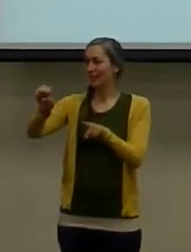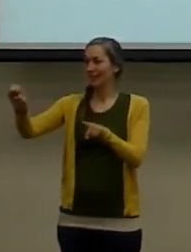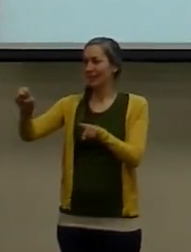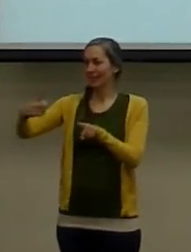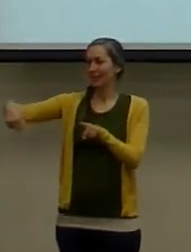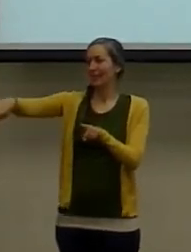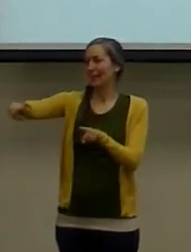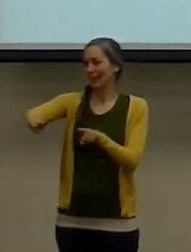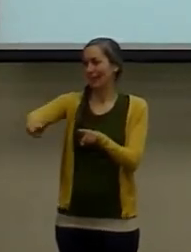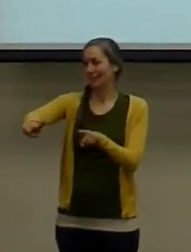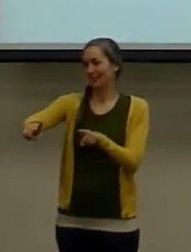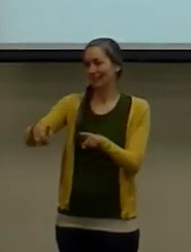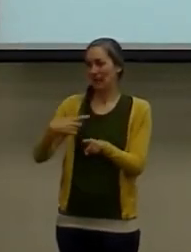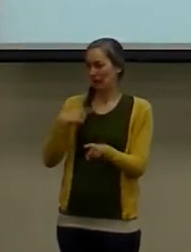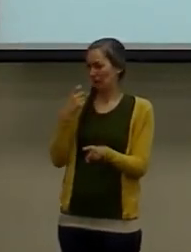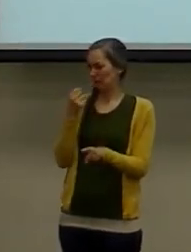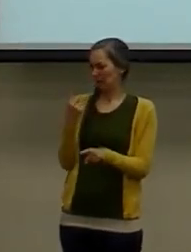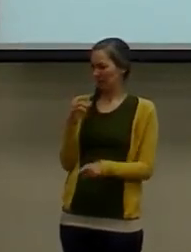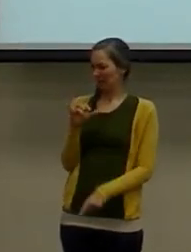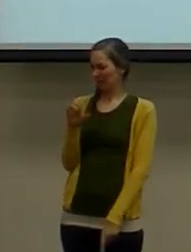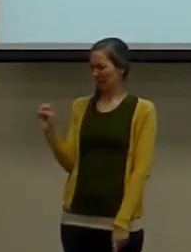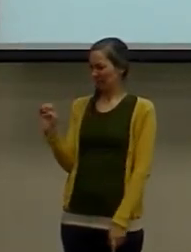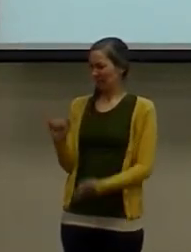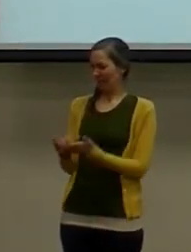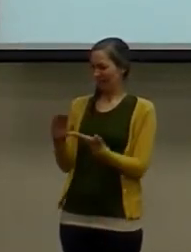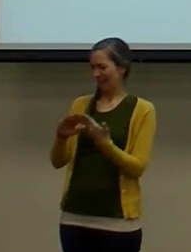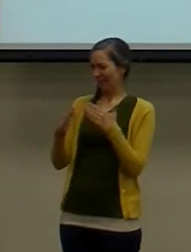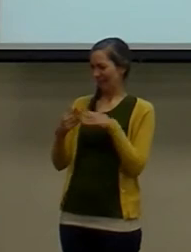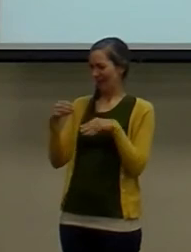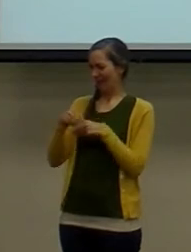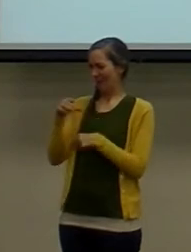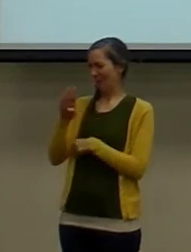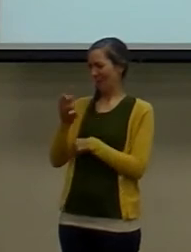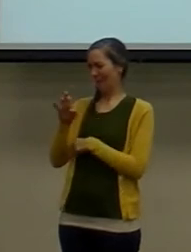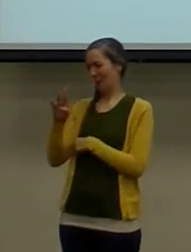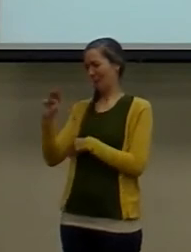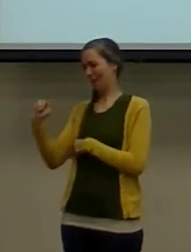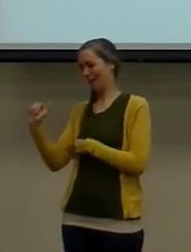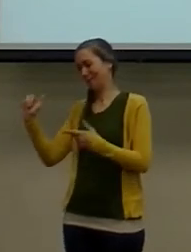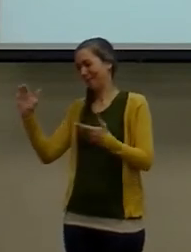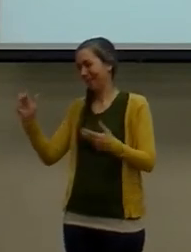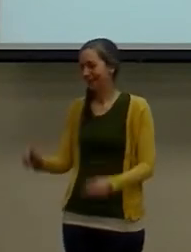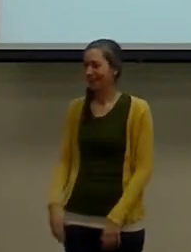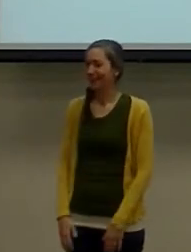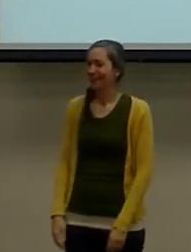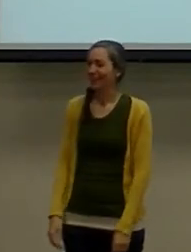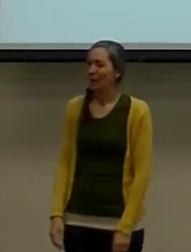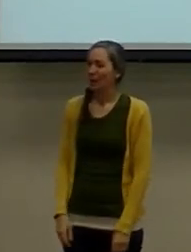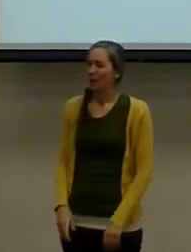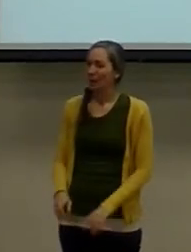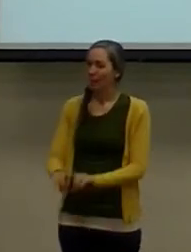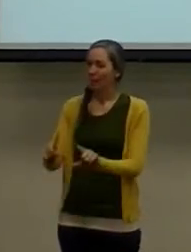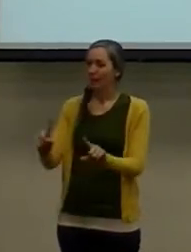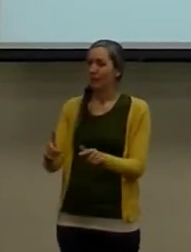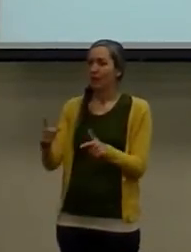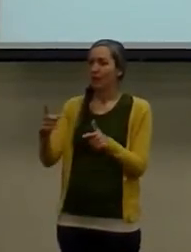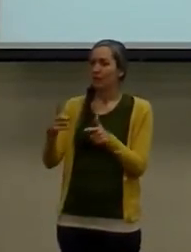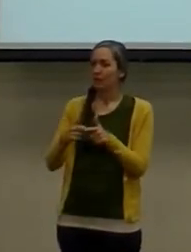the first 4 families from Birmingham, England,